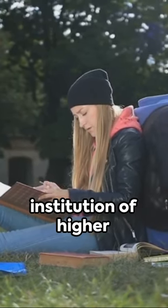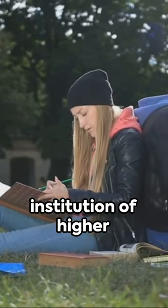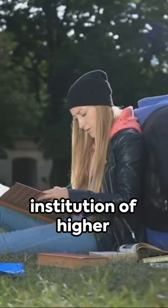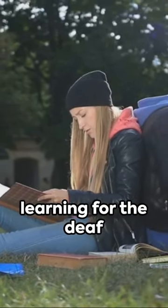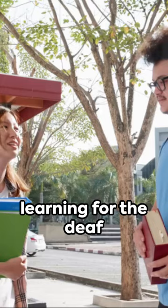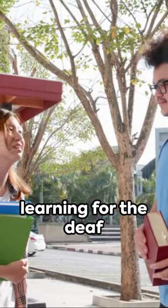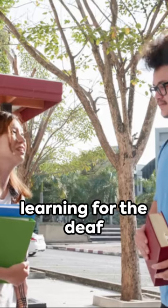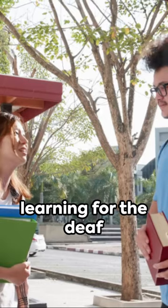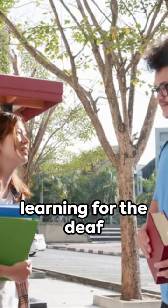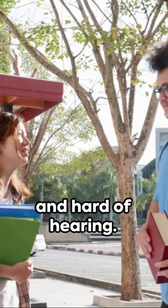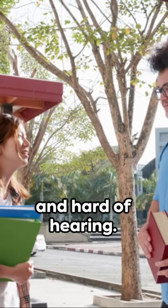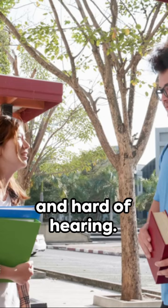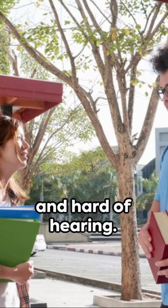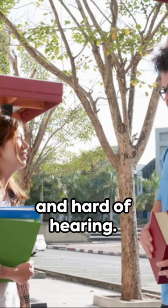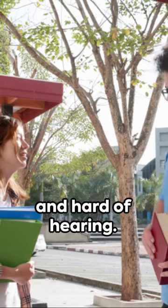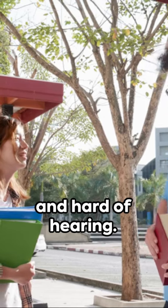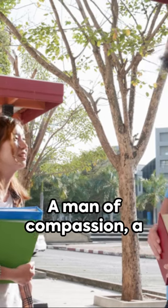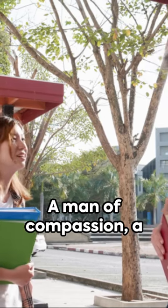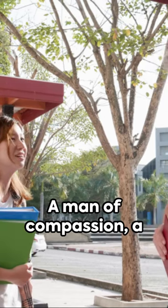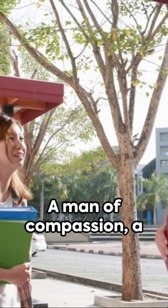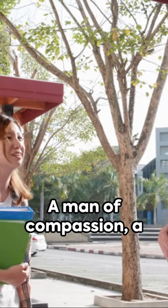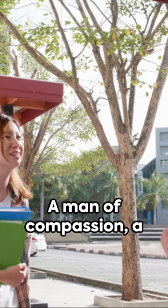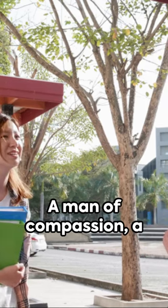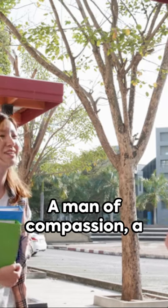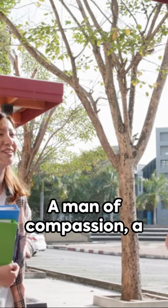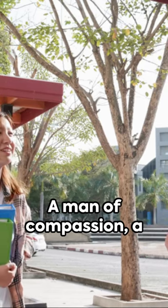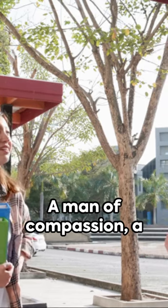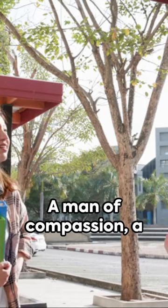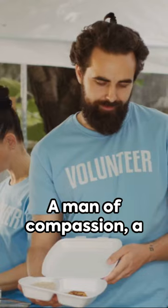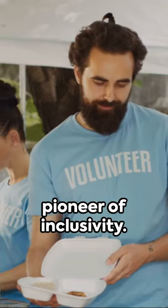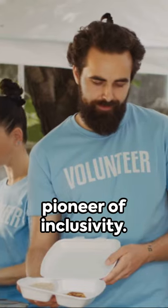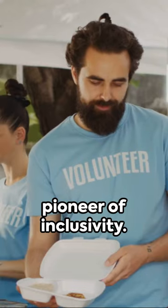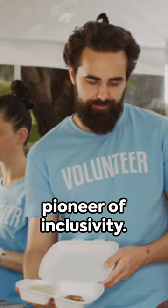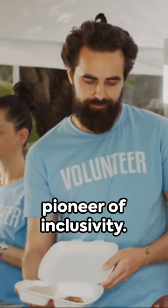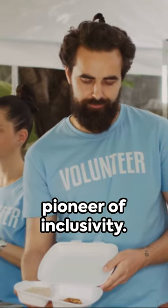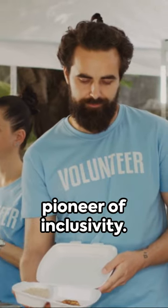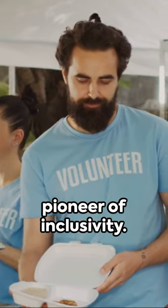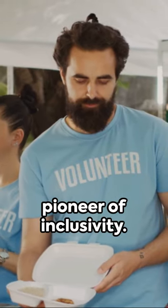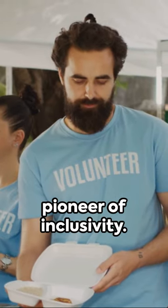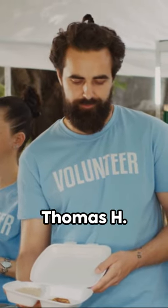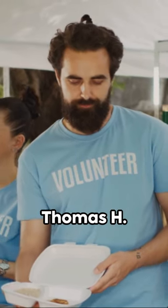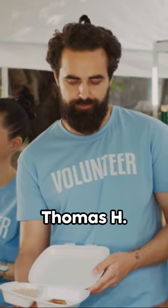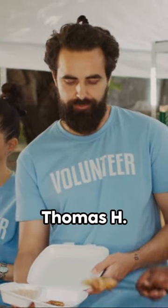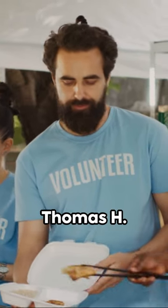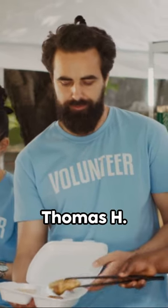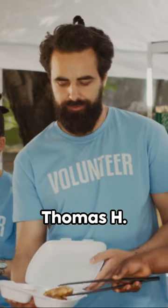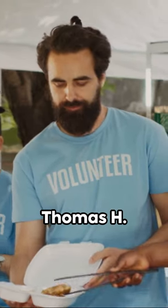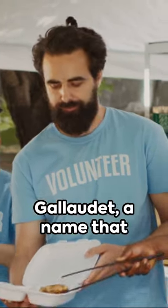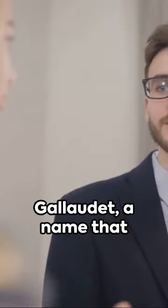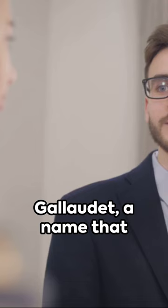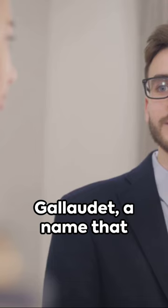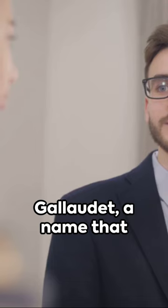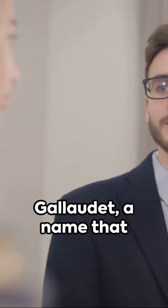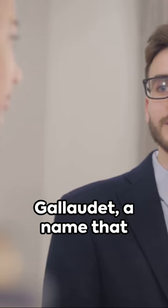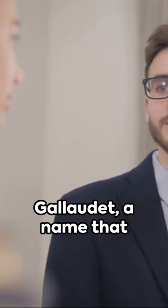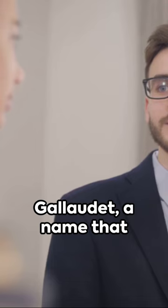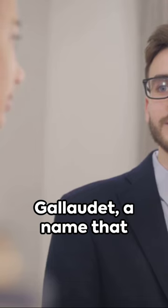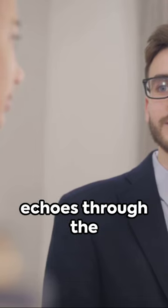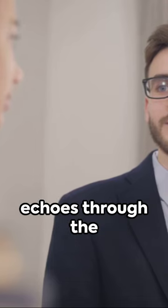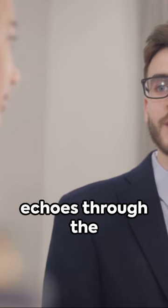of higher learning for the deaf and hard of hearing. A man of compassion, a pioneer of inclusivity. Thomas H. Gallaudet, a name that